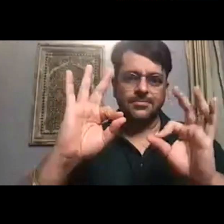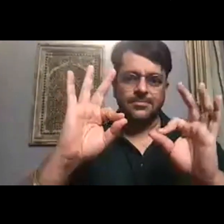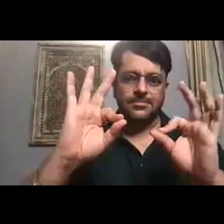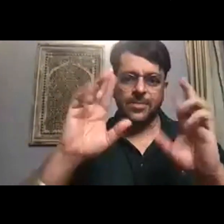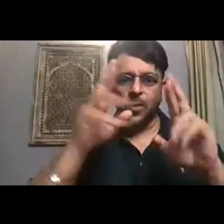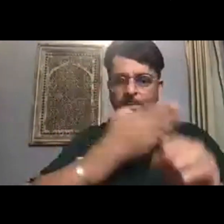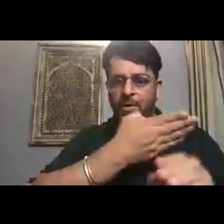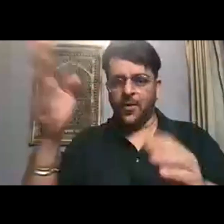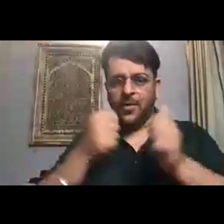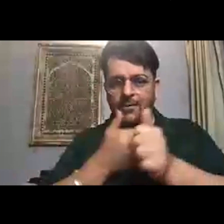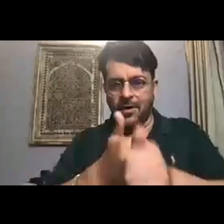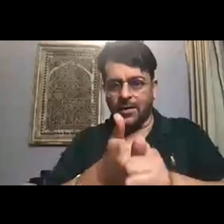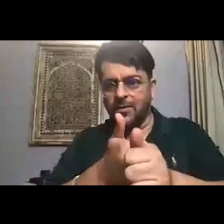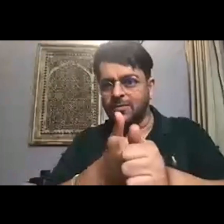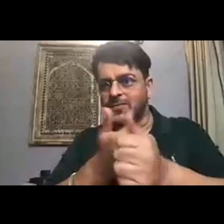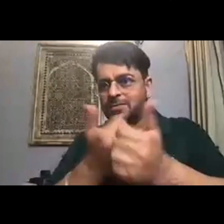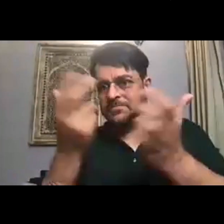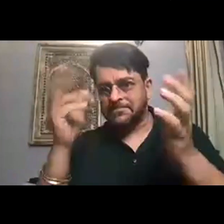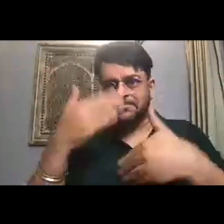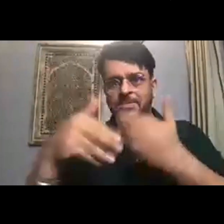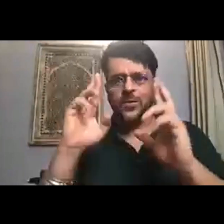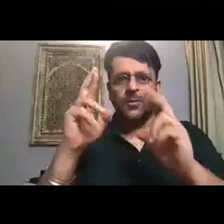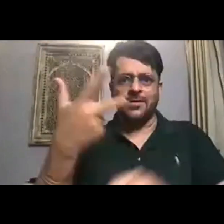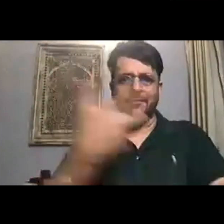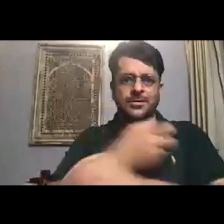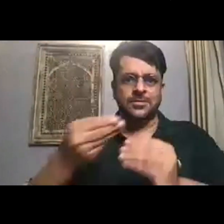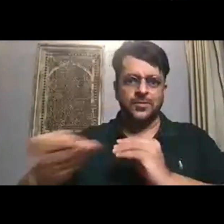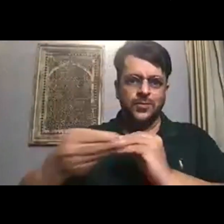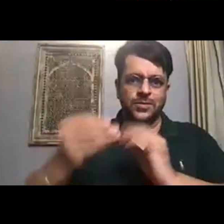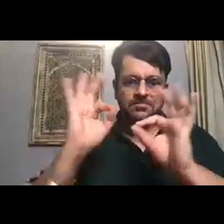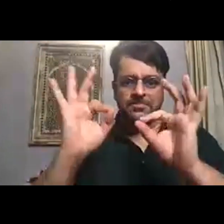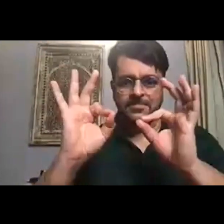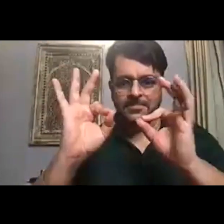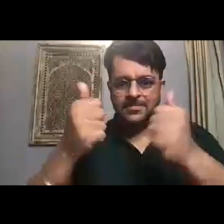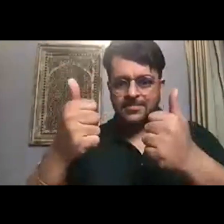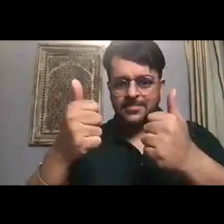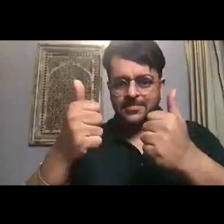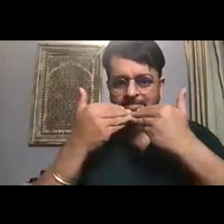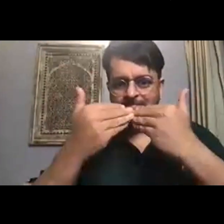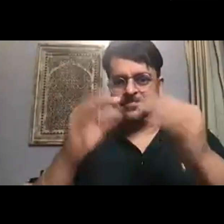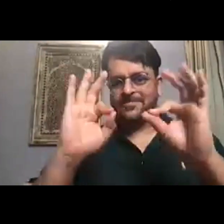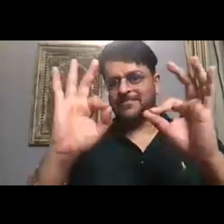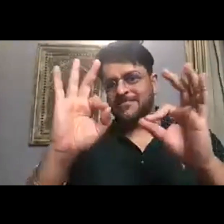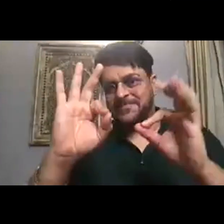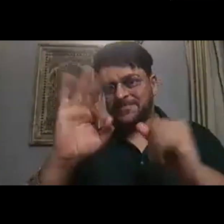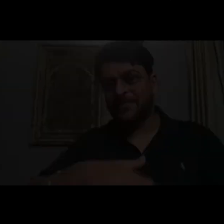Thank you so much. I hope everyone has followed it and everyone got it and everyone will go for the vaccine.